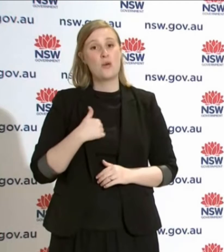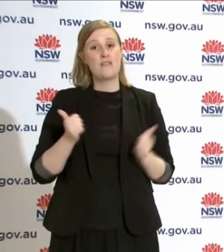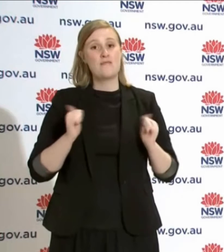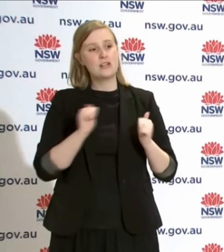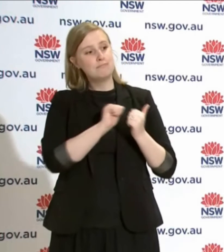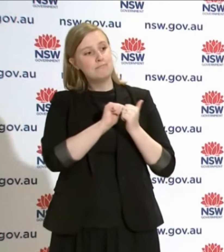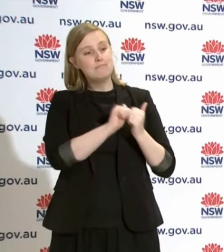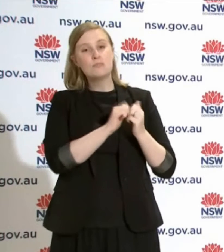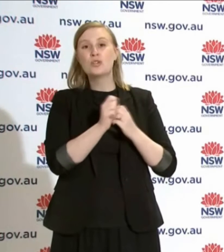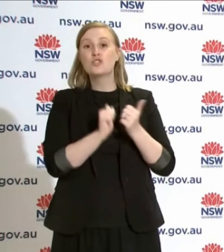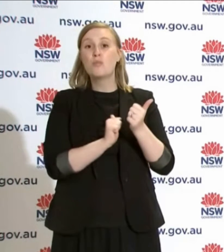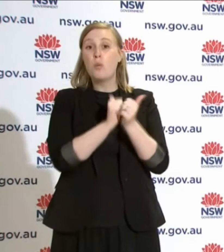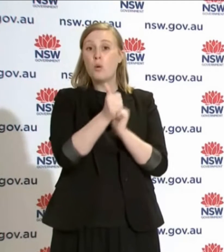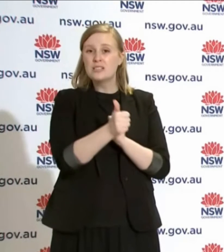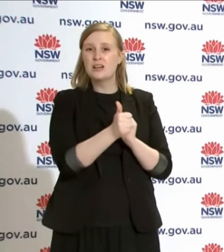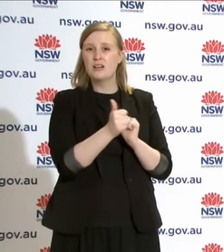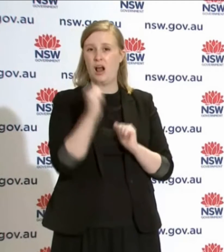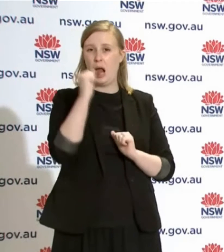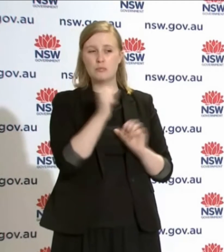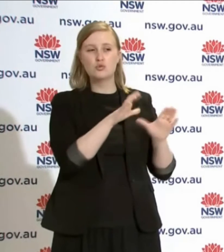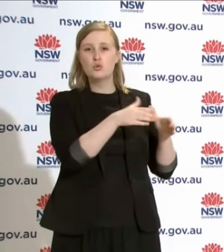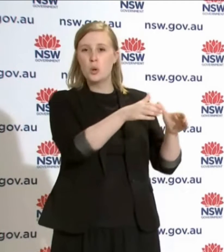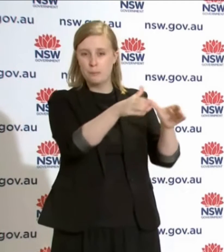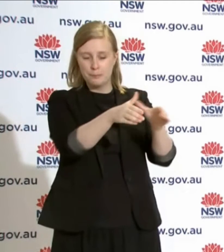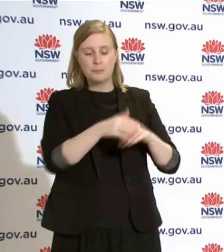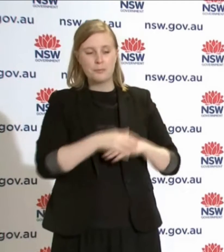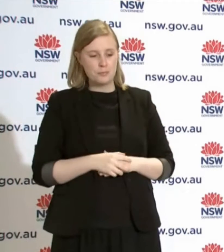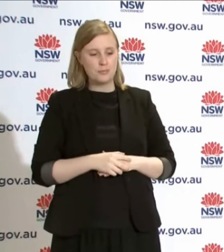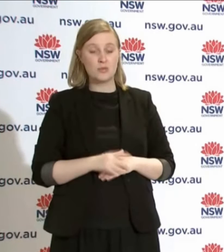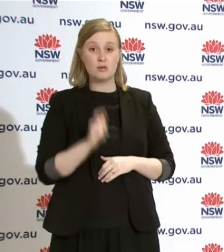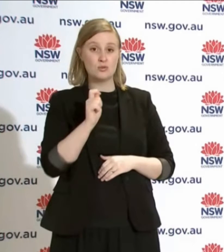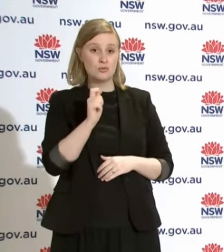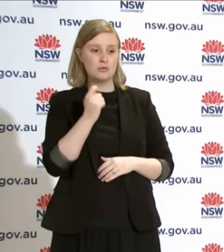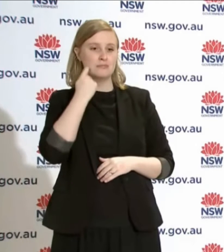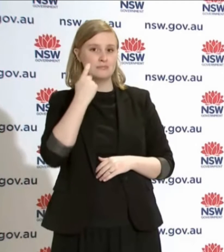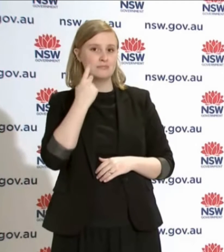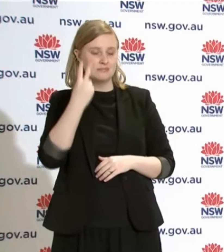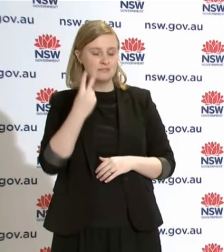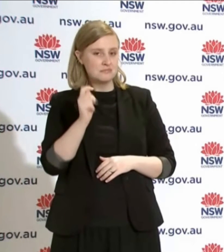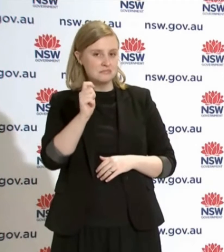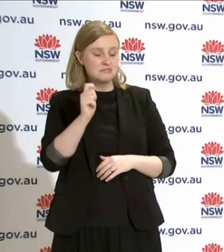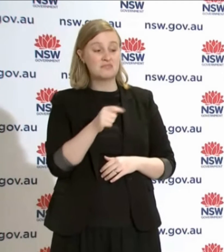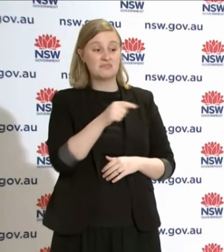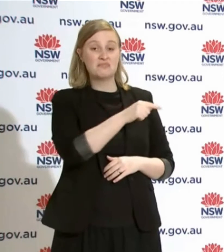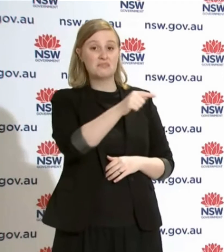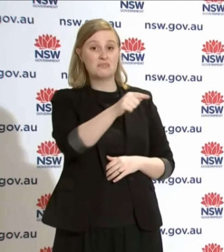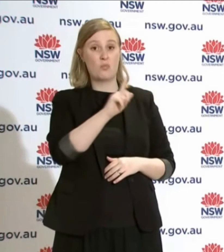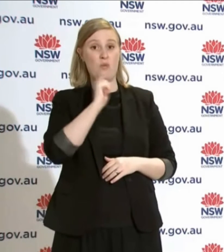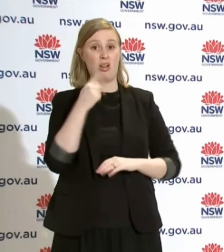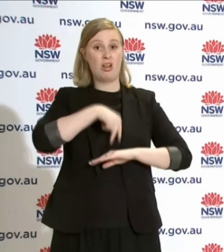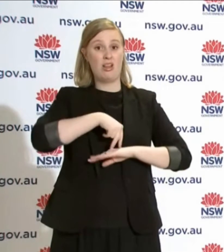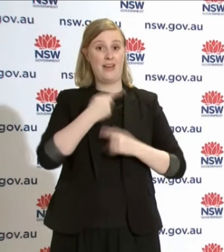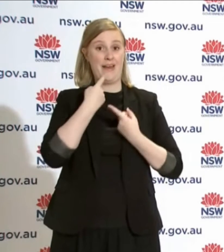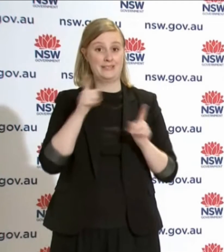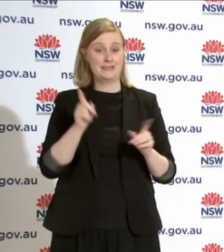major sporting codes who will, in due course, in the next day or two, make their own announcements about this. But